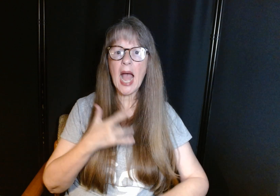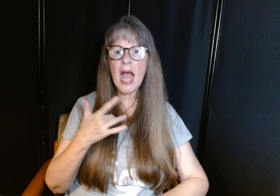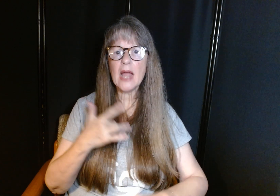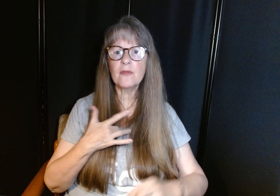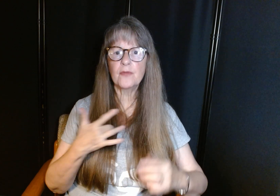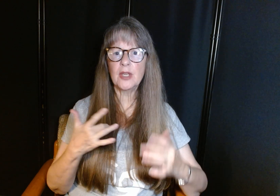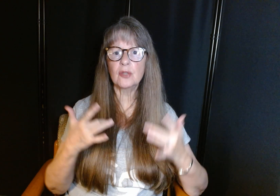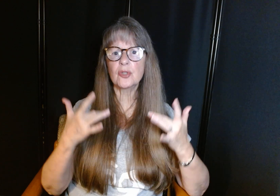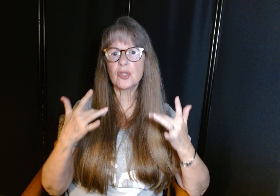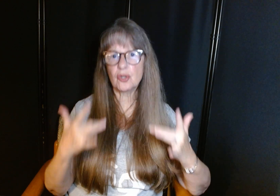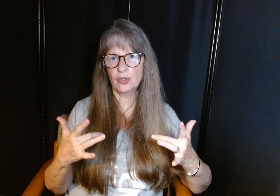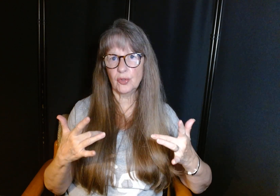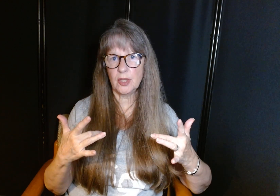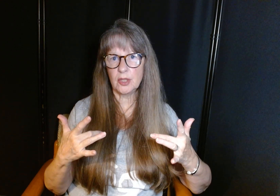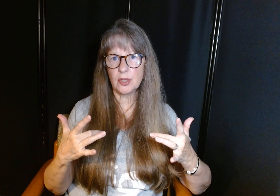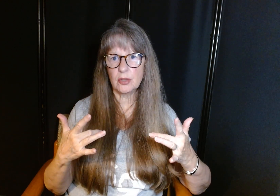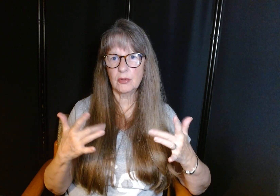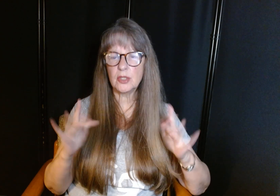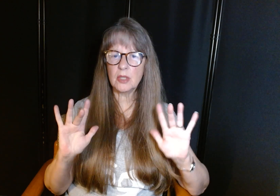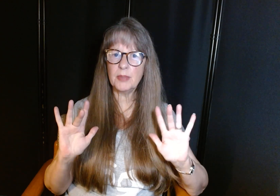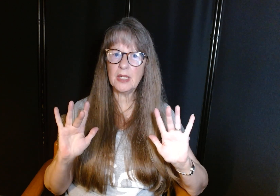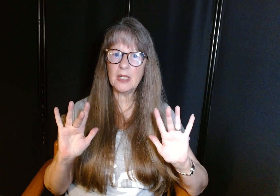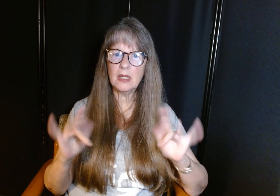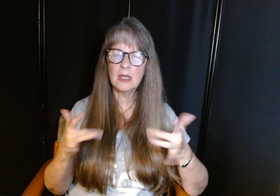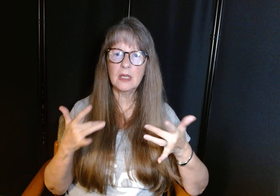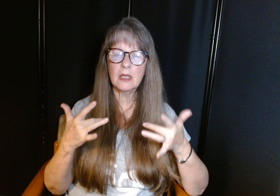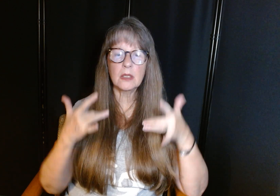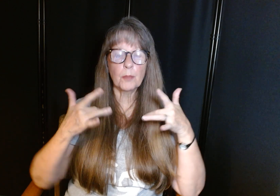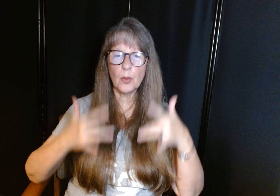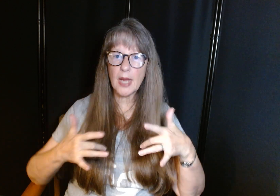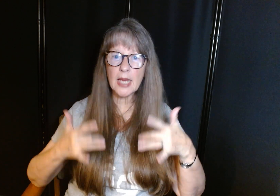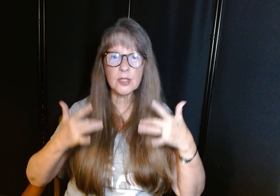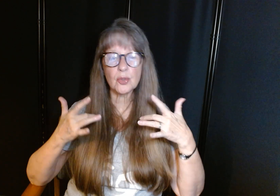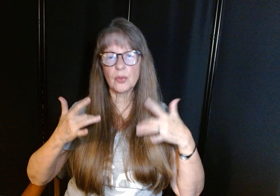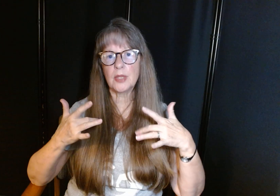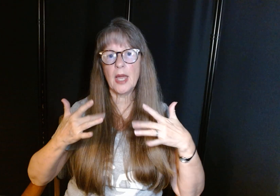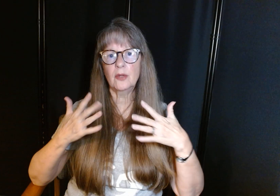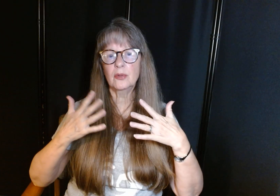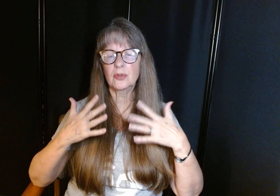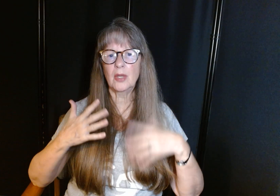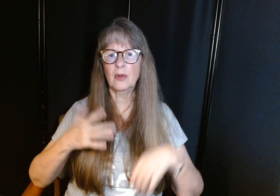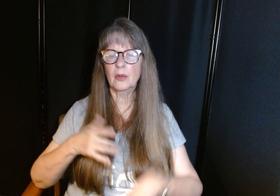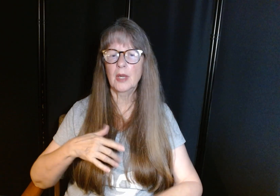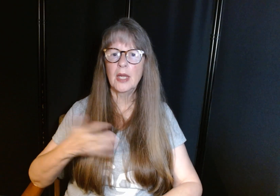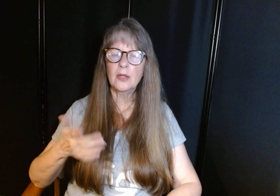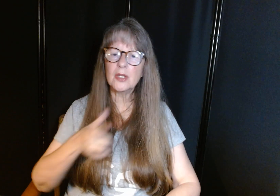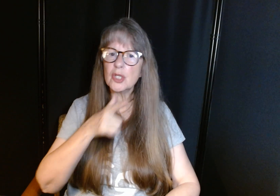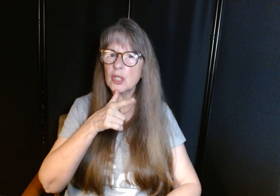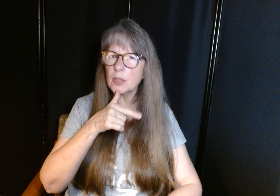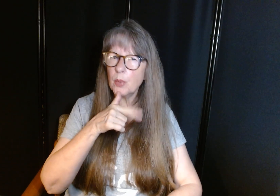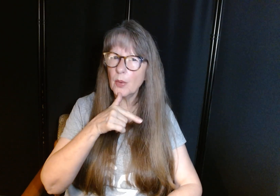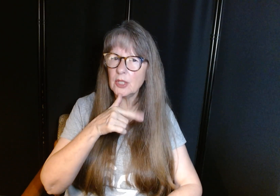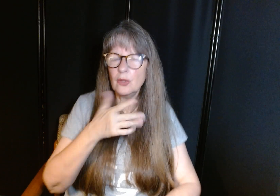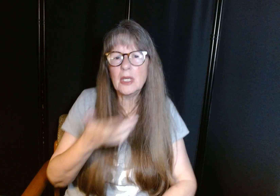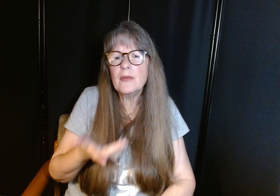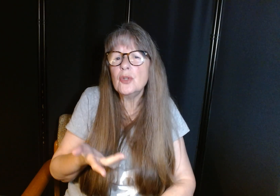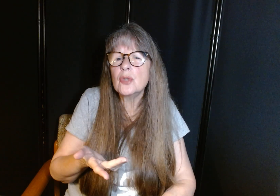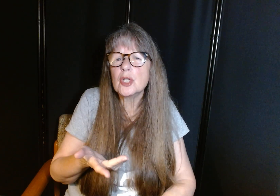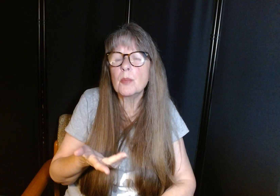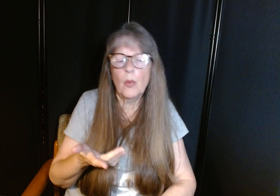I feel discouraged. This could be depressed or sad. You can say, or this is disappointed. You can even use disappointed